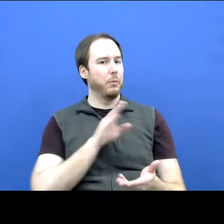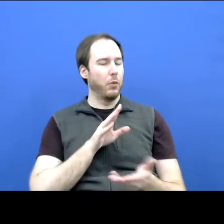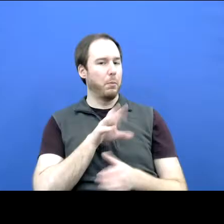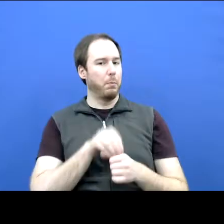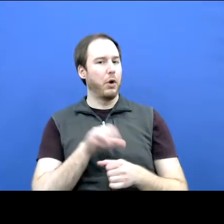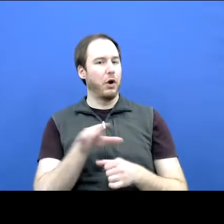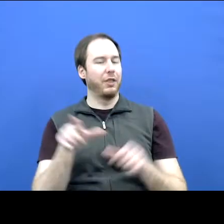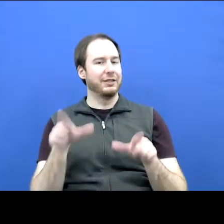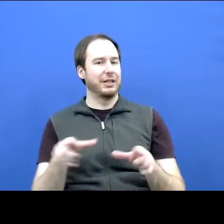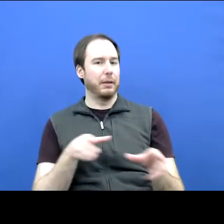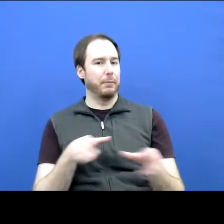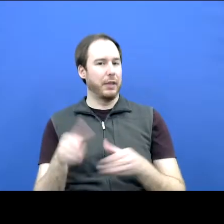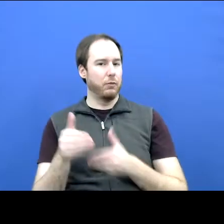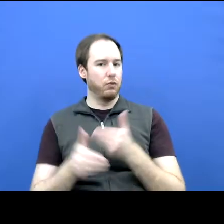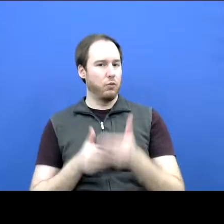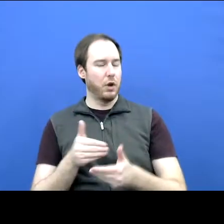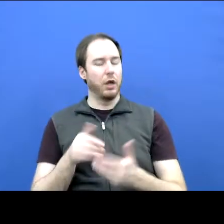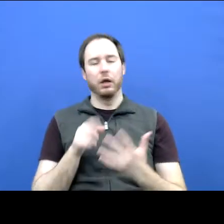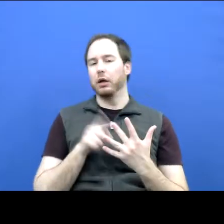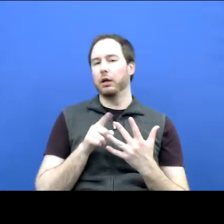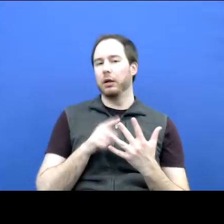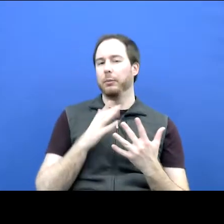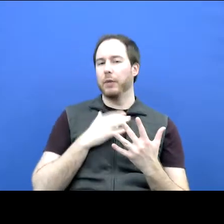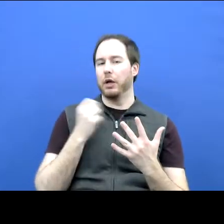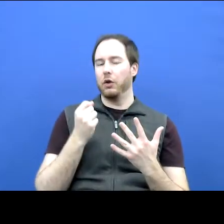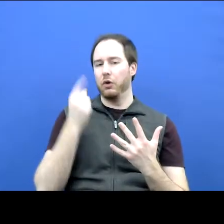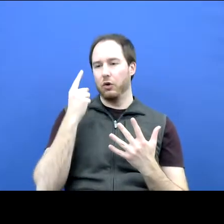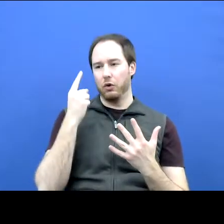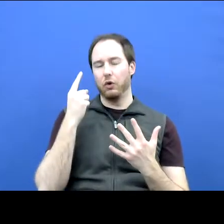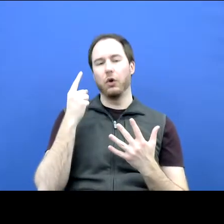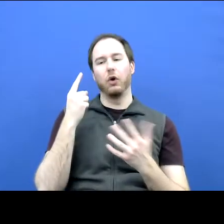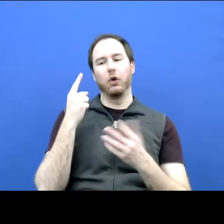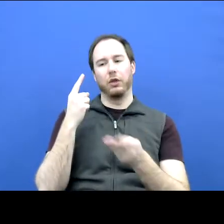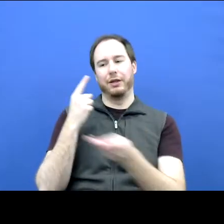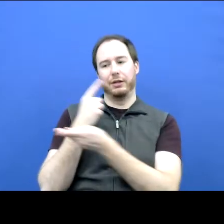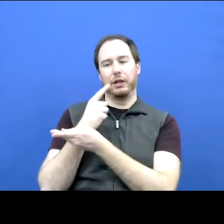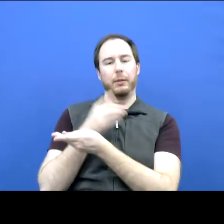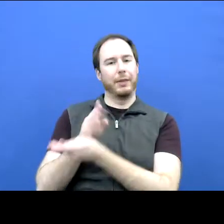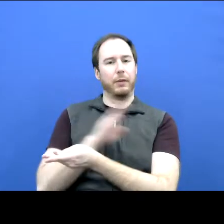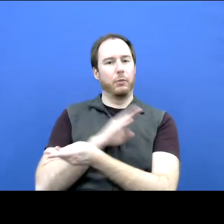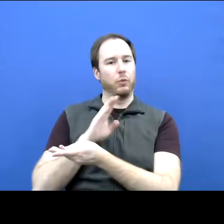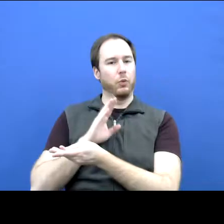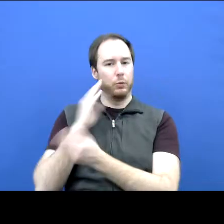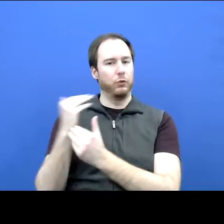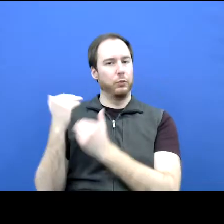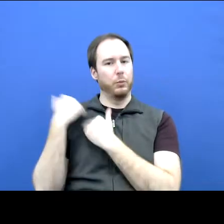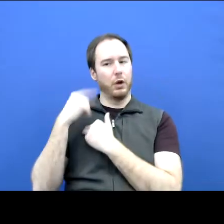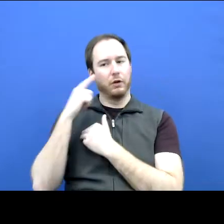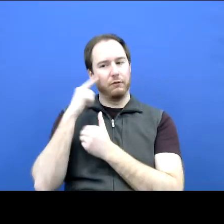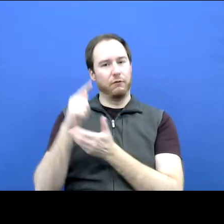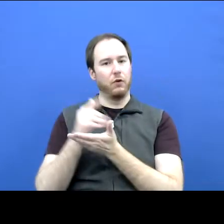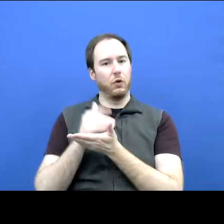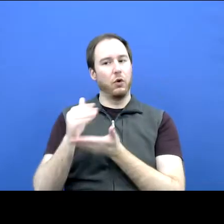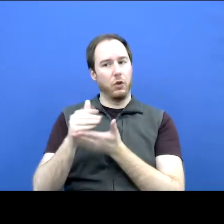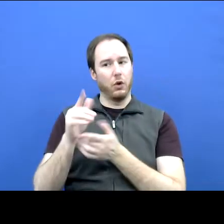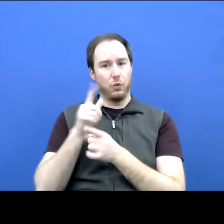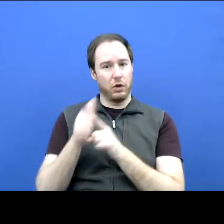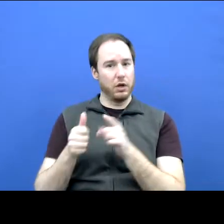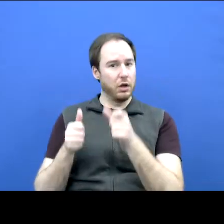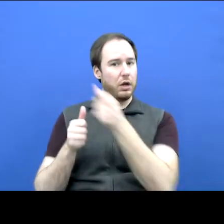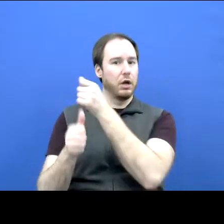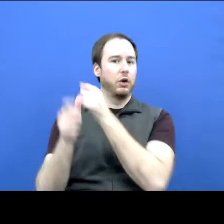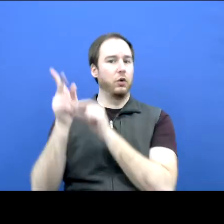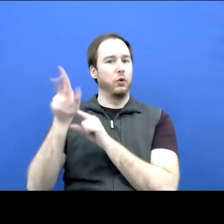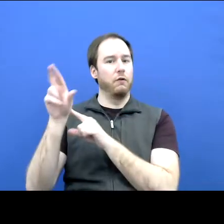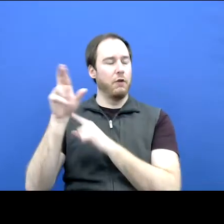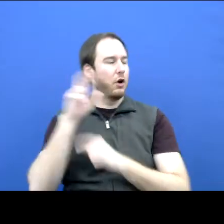plan process. And my understanding is then when they take that, they'll be responsible for the snow plowing for Correct. that.